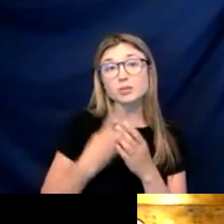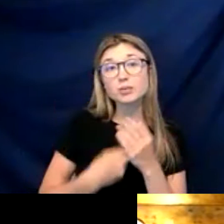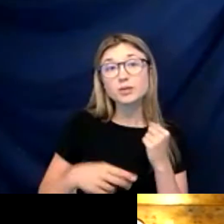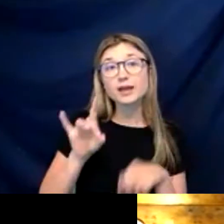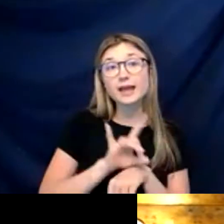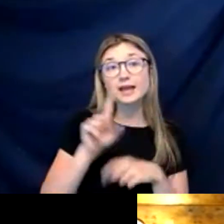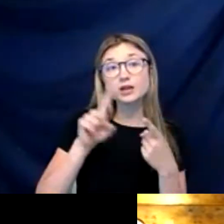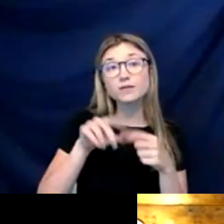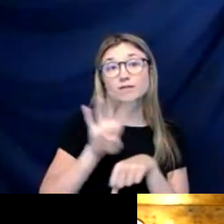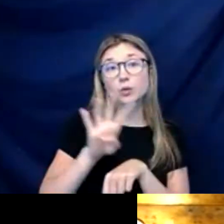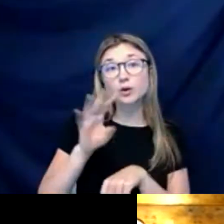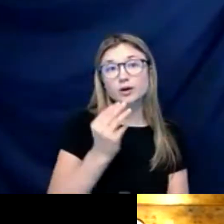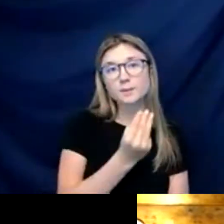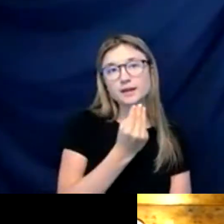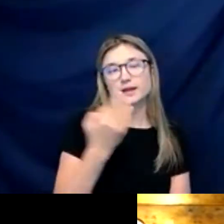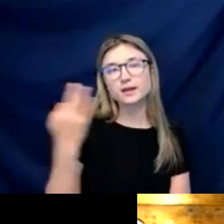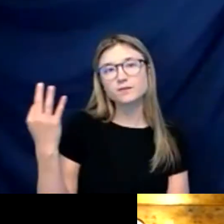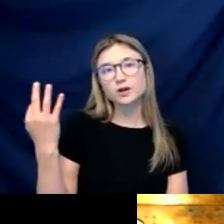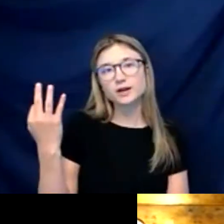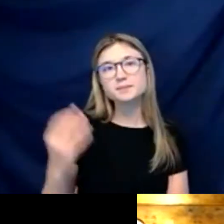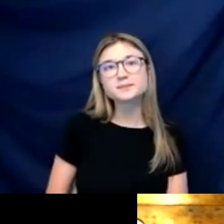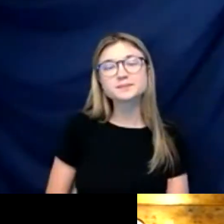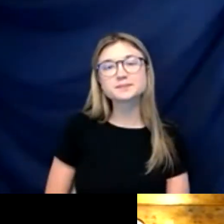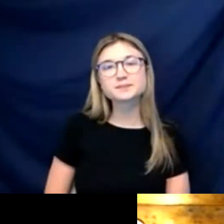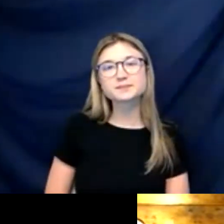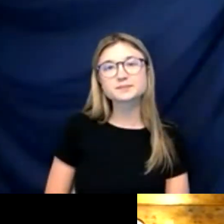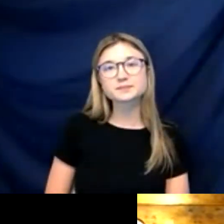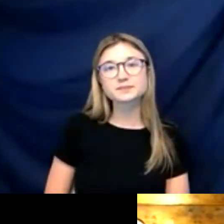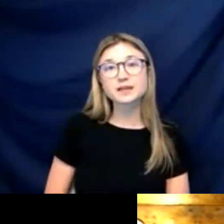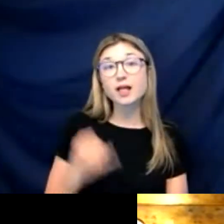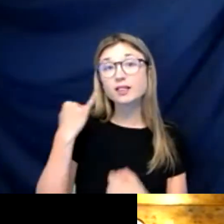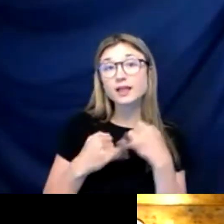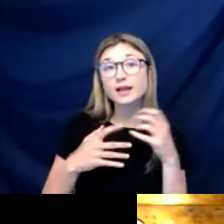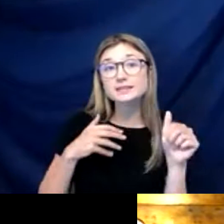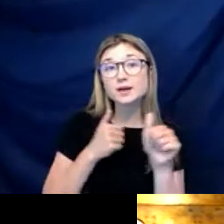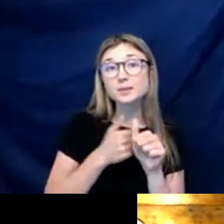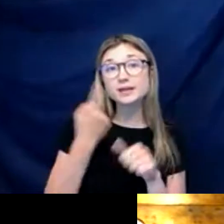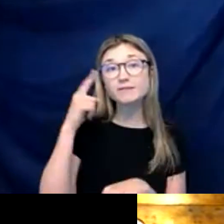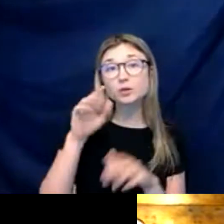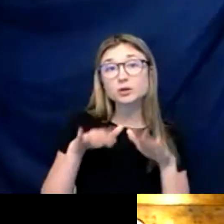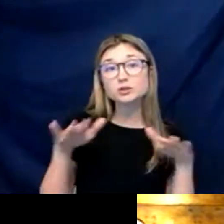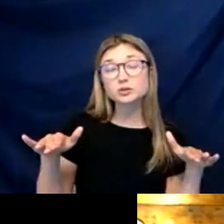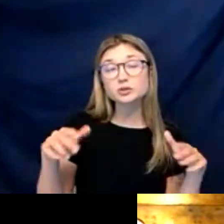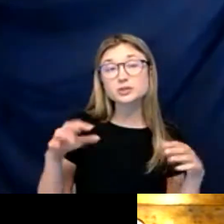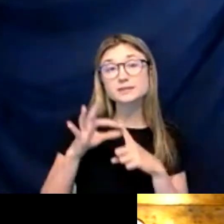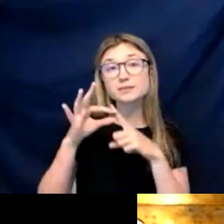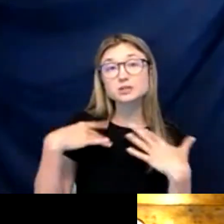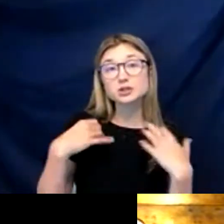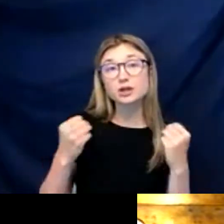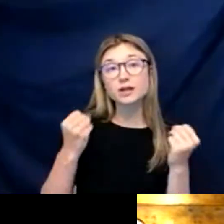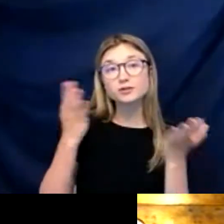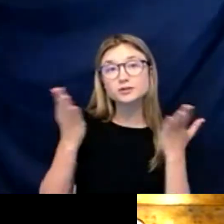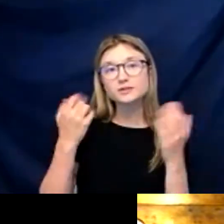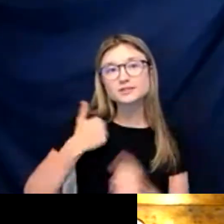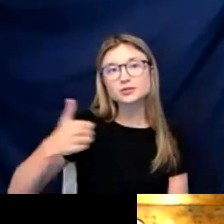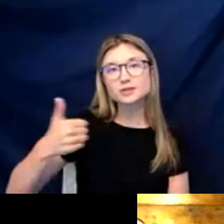4, Monday through Friday. And last update is for our Children's Special Health Services Transportation